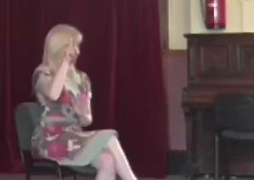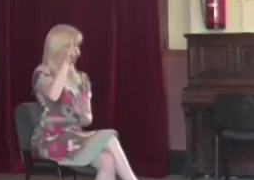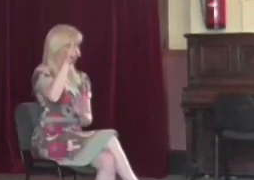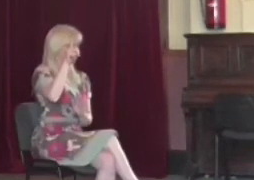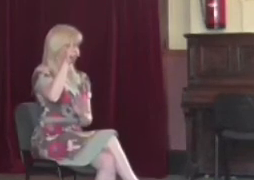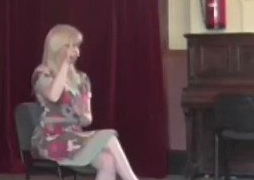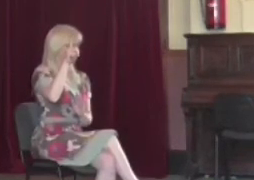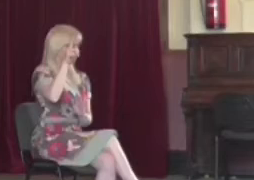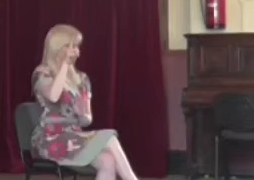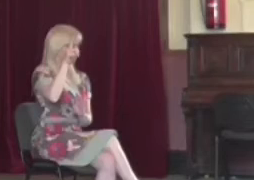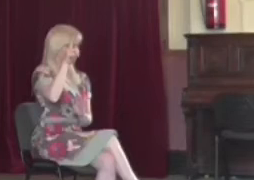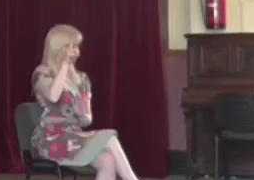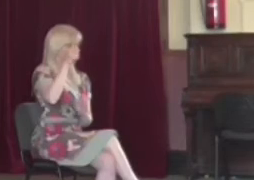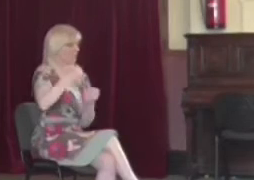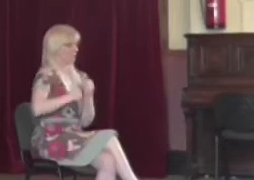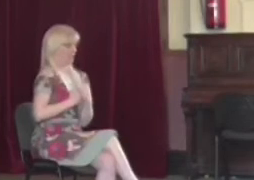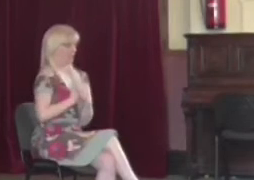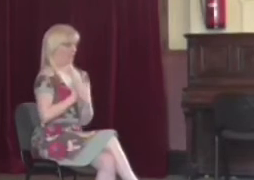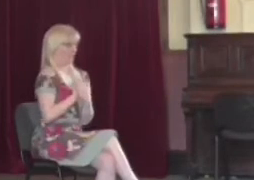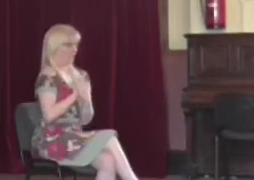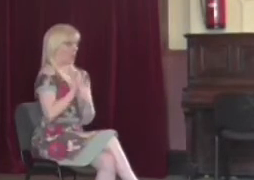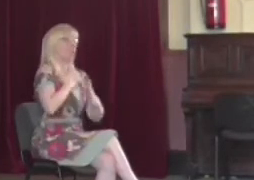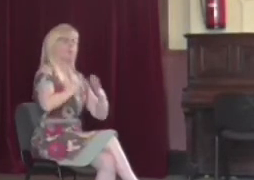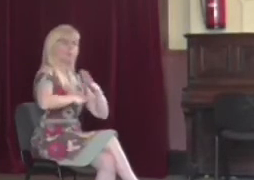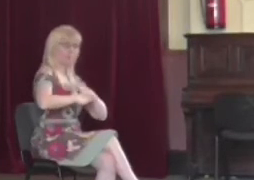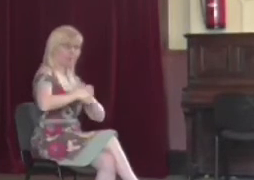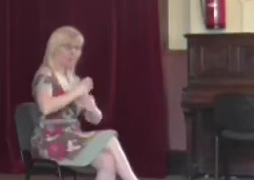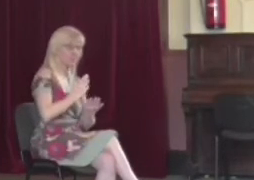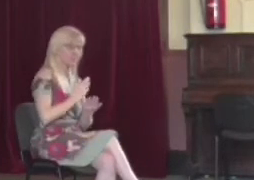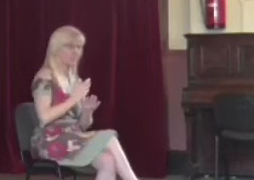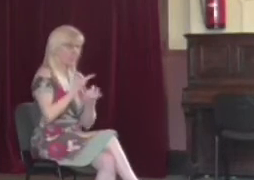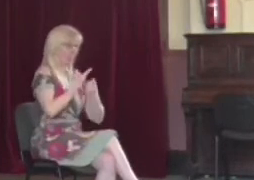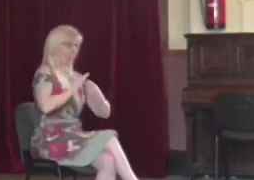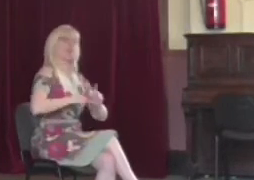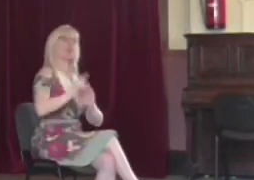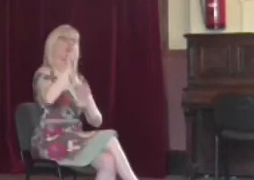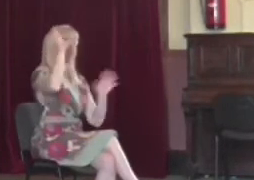church or whatever it may be and be able to fulfill her mission, job done.